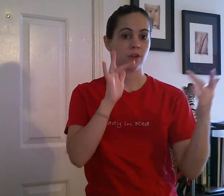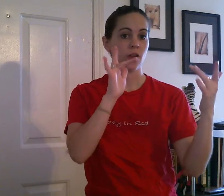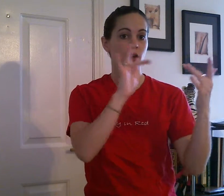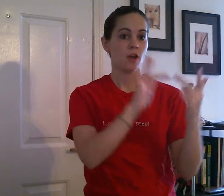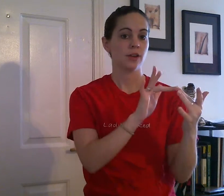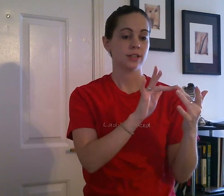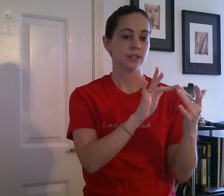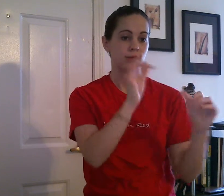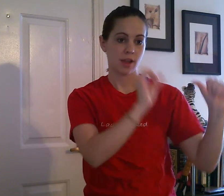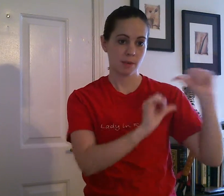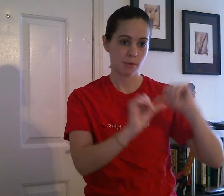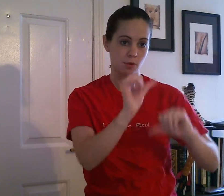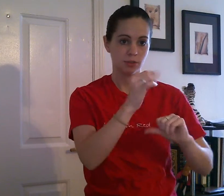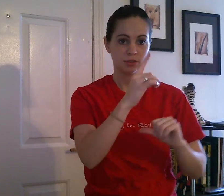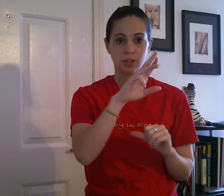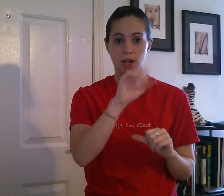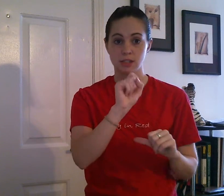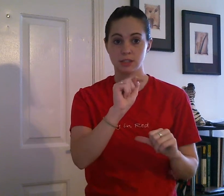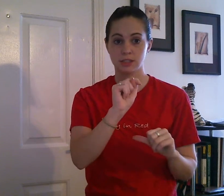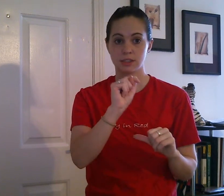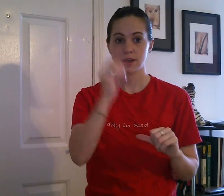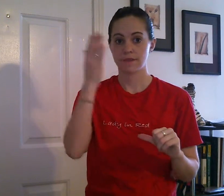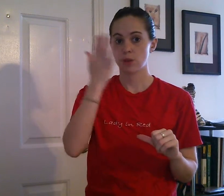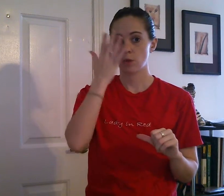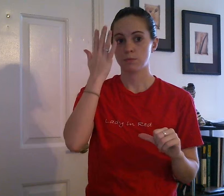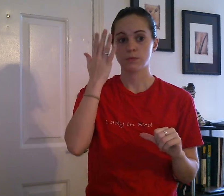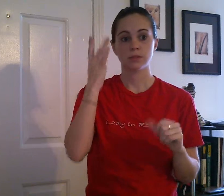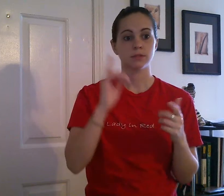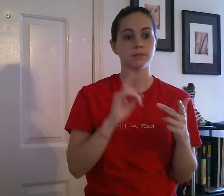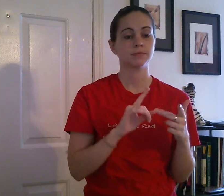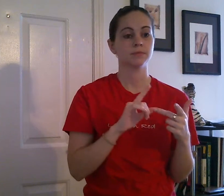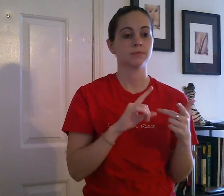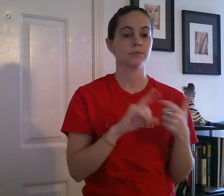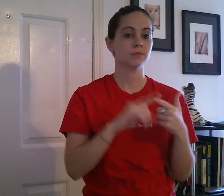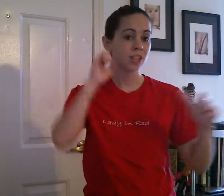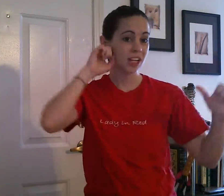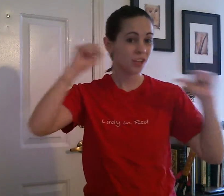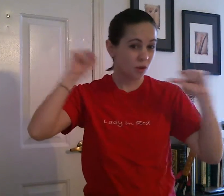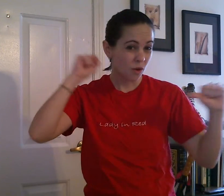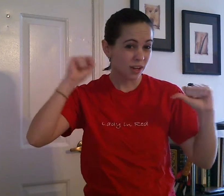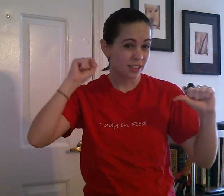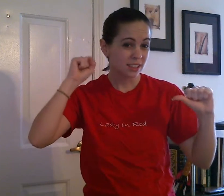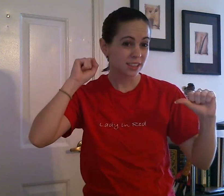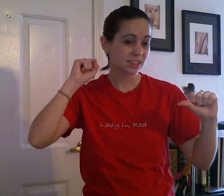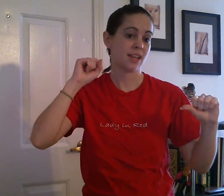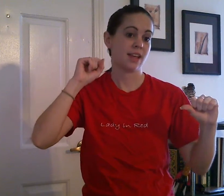substances, dust and fumes, exposure to noise, and vibration from handheld